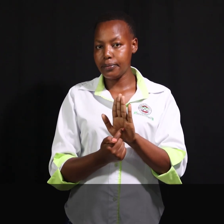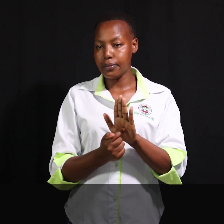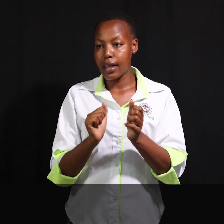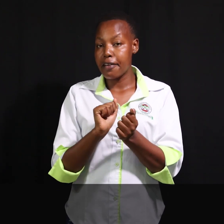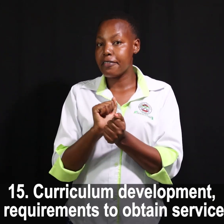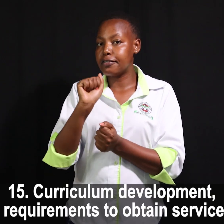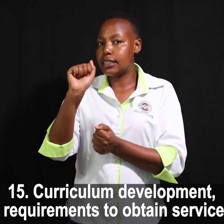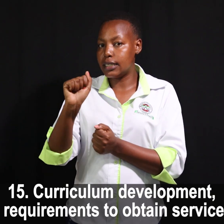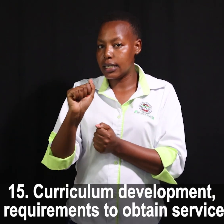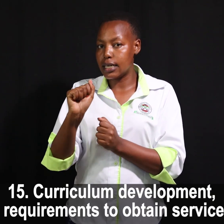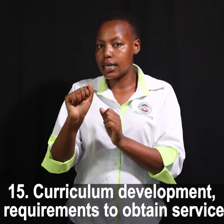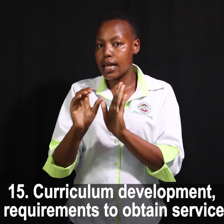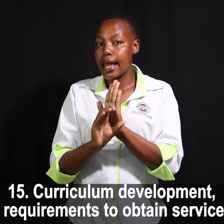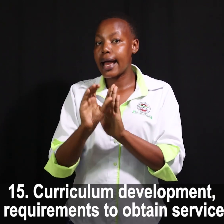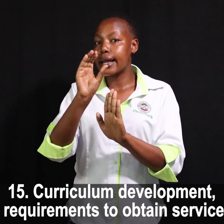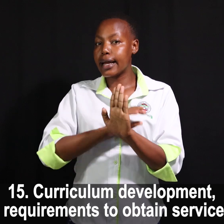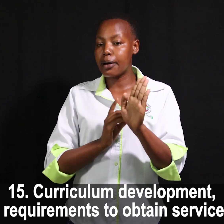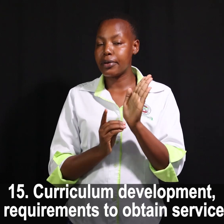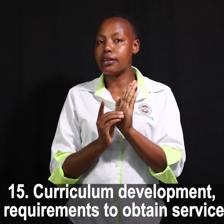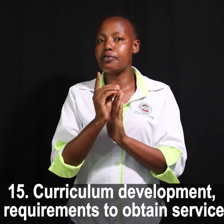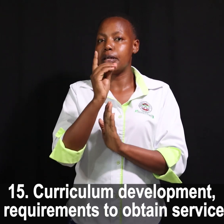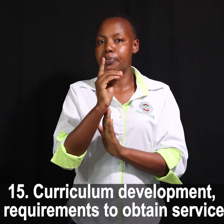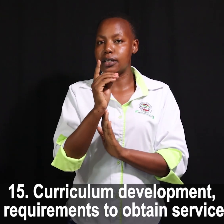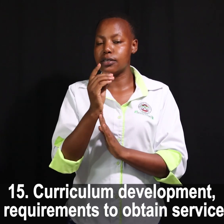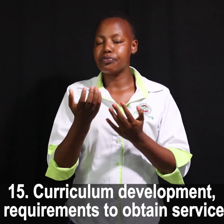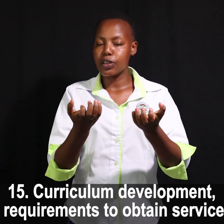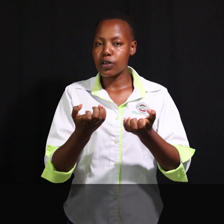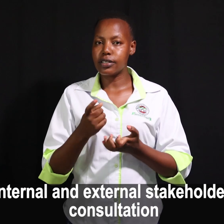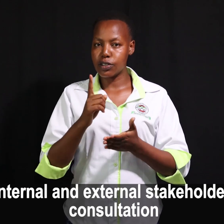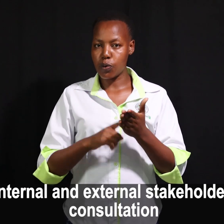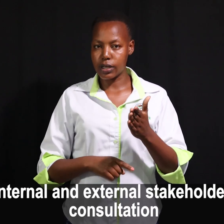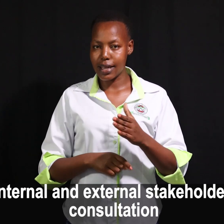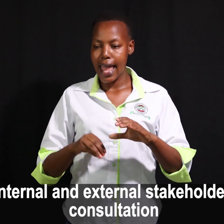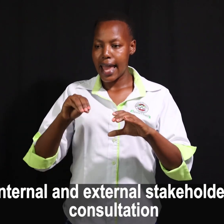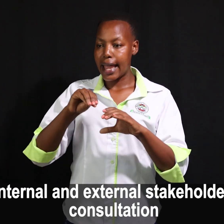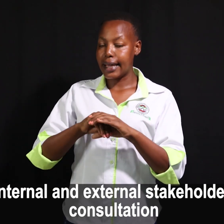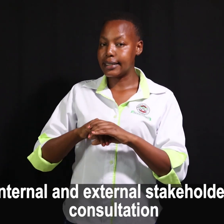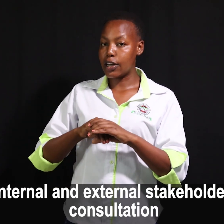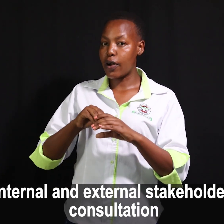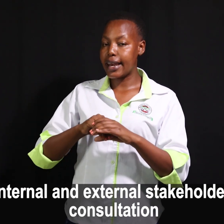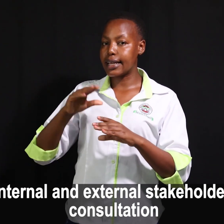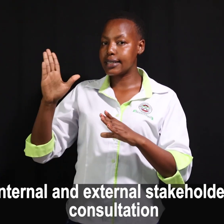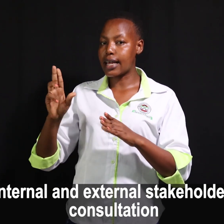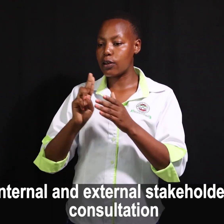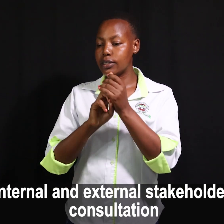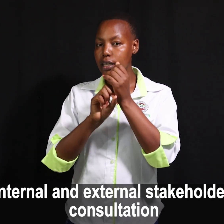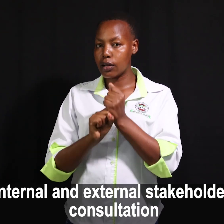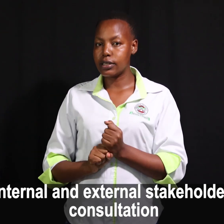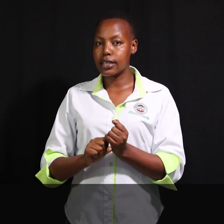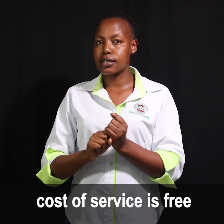15. Curriculum development. Requirements to obtain service. Internal and external stakeholder consultation. Cost